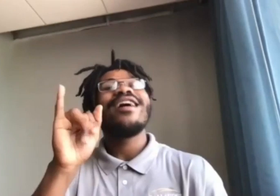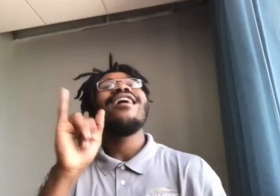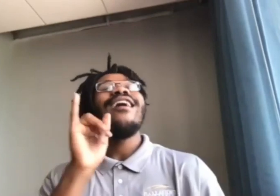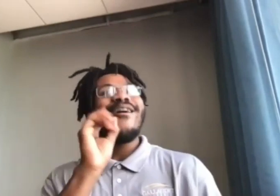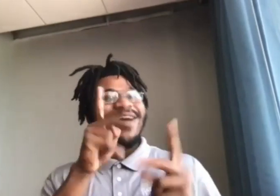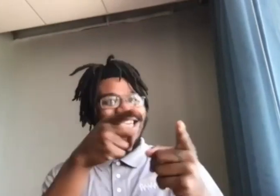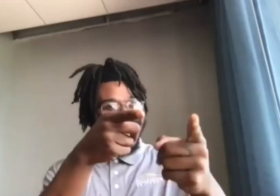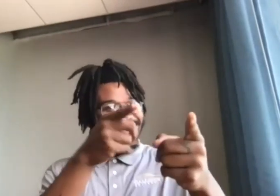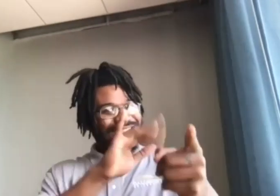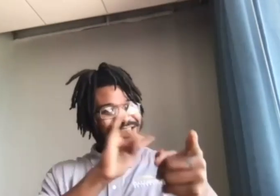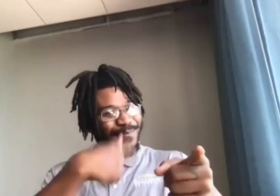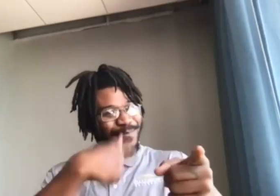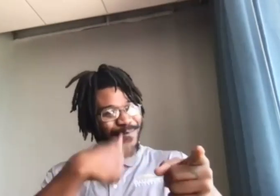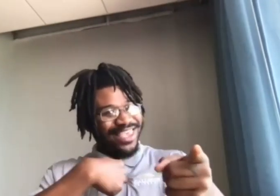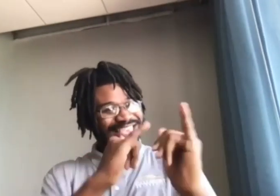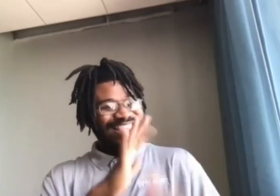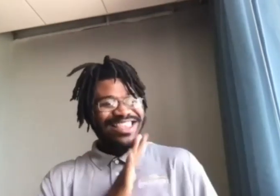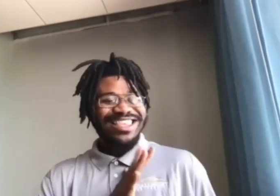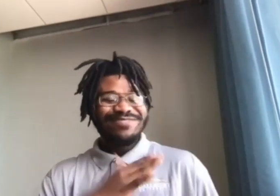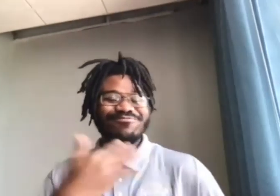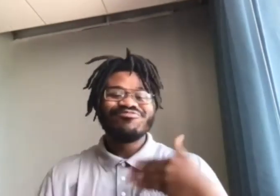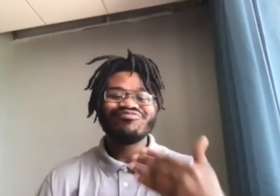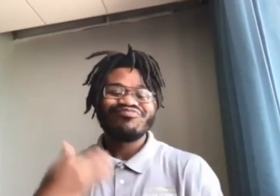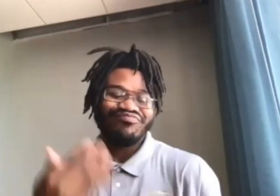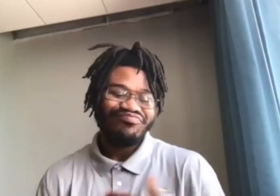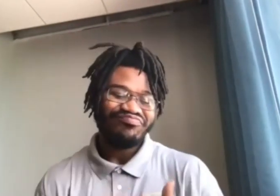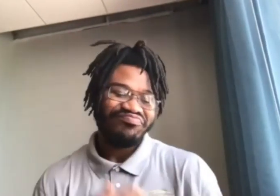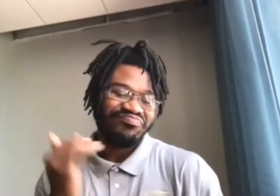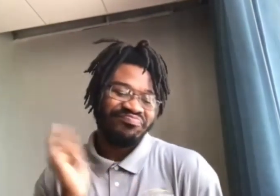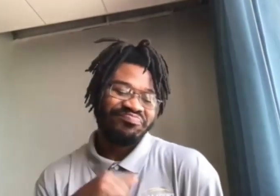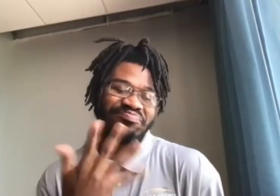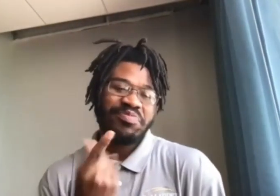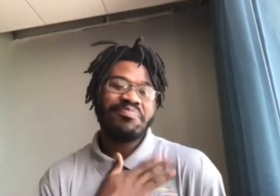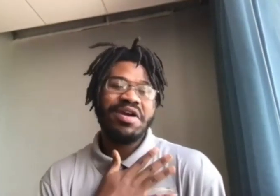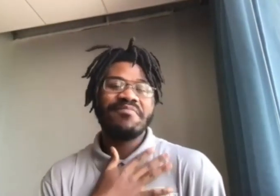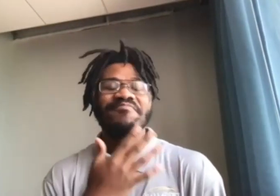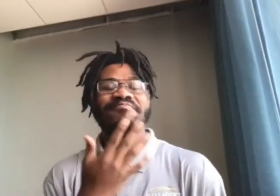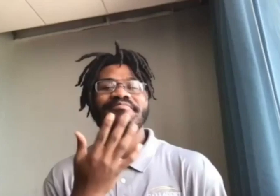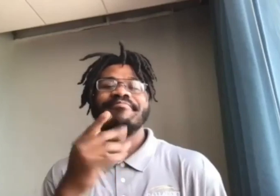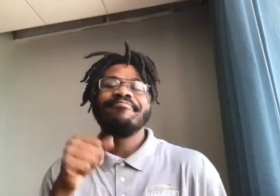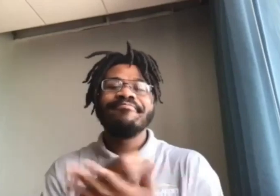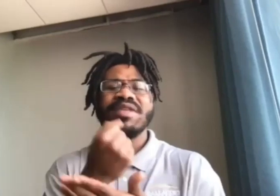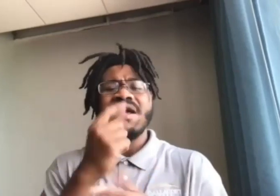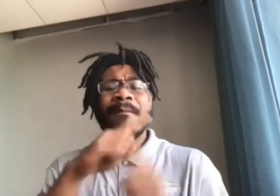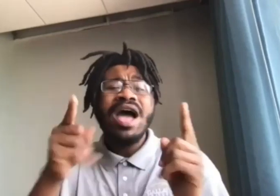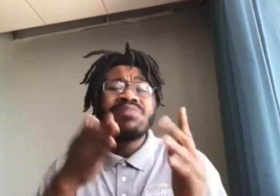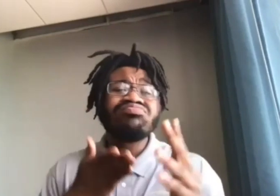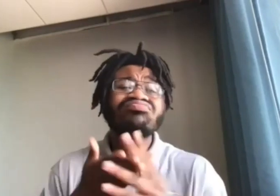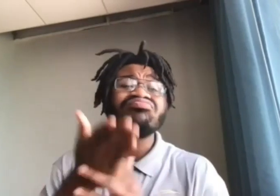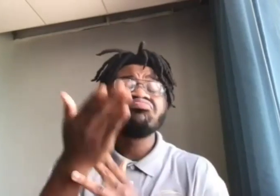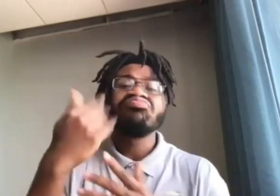have been nice if they had been visible sooner as I was progressing through my education.